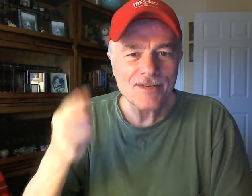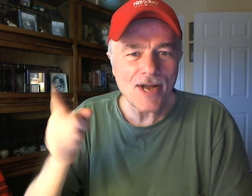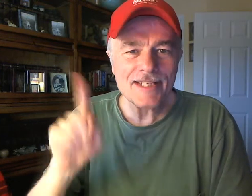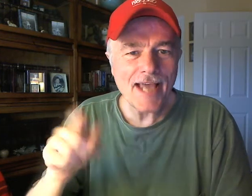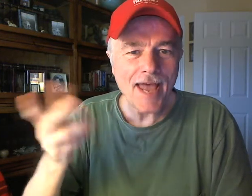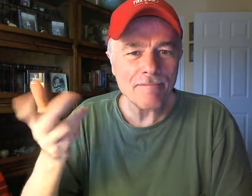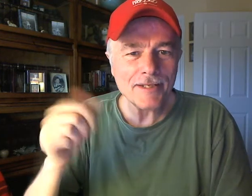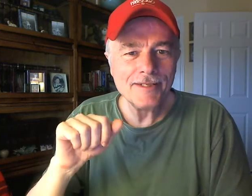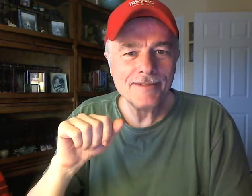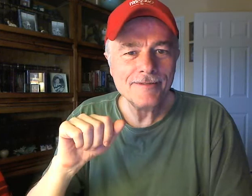What's happening?